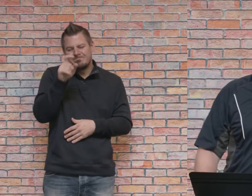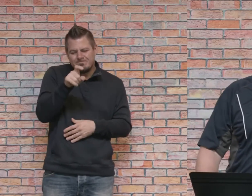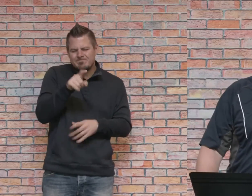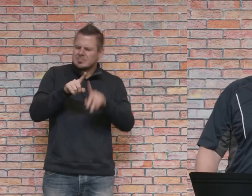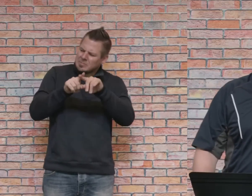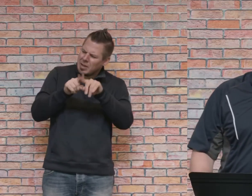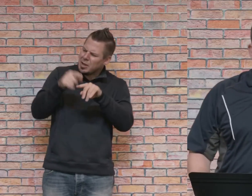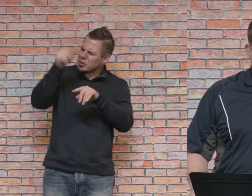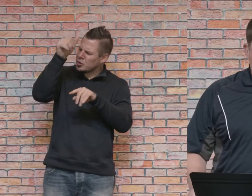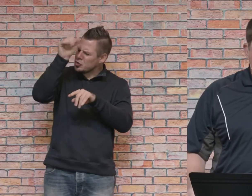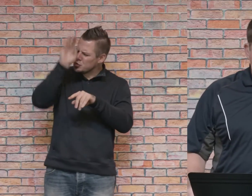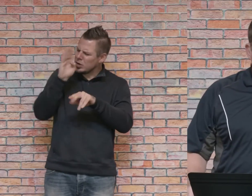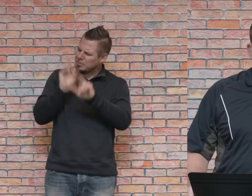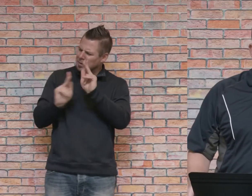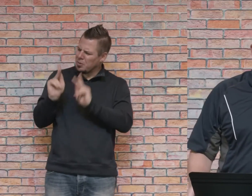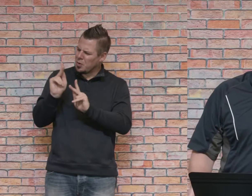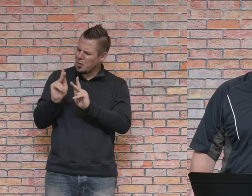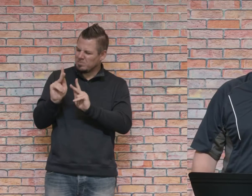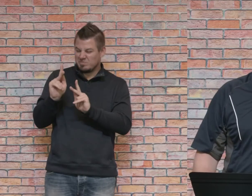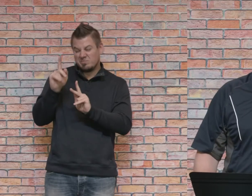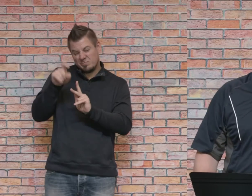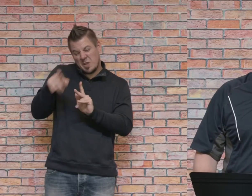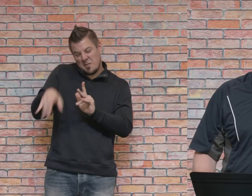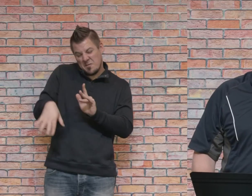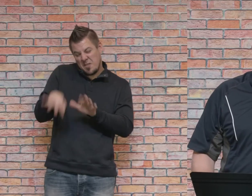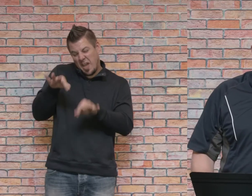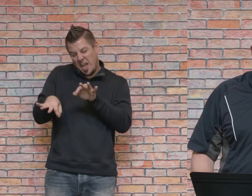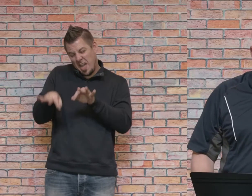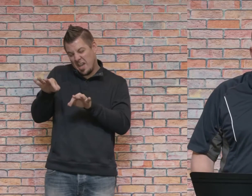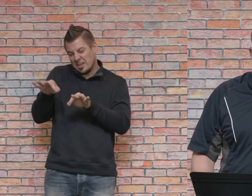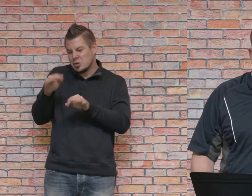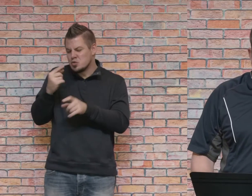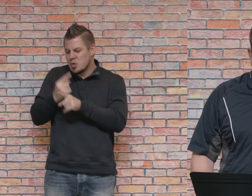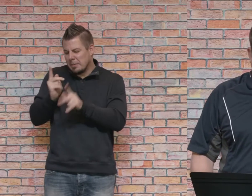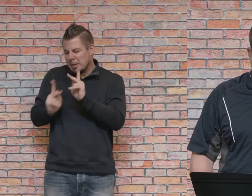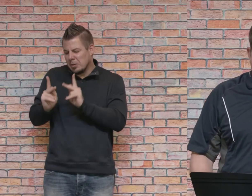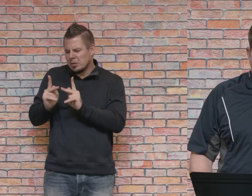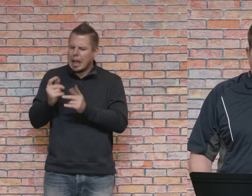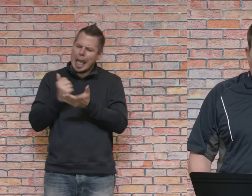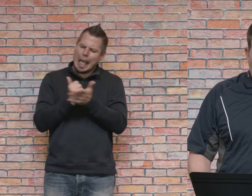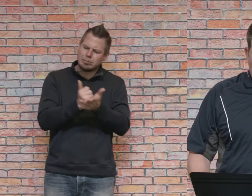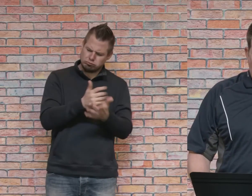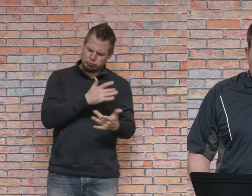God's people, that maybe they need to get the right people in their lives. Give them the boldness. Give them the courage